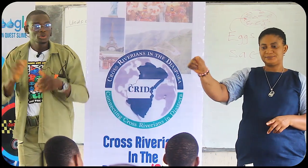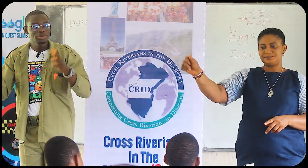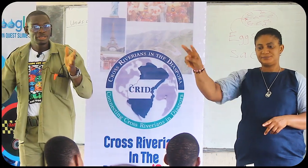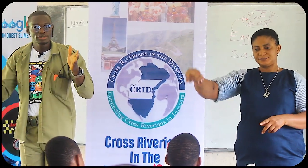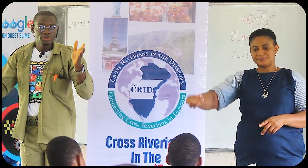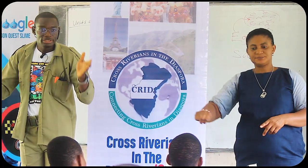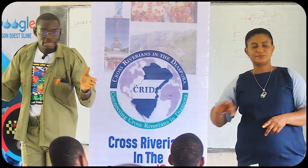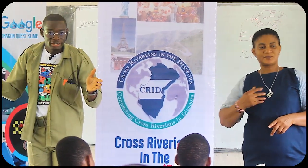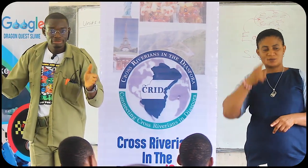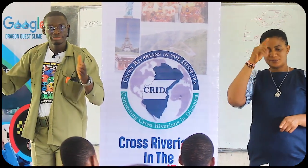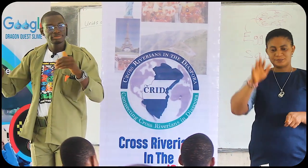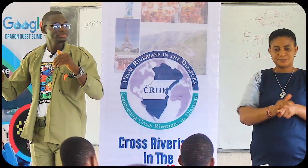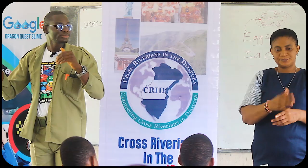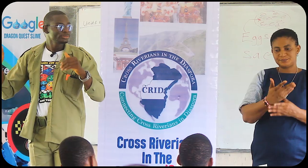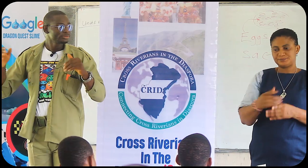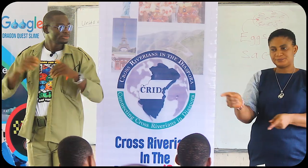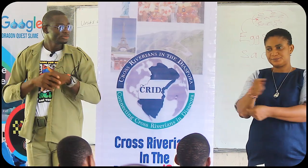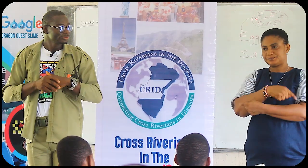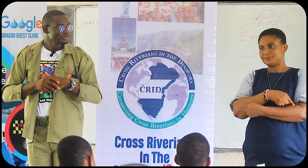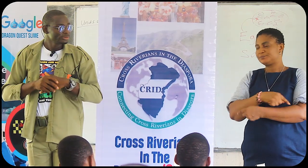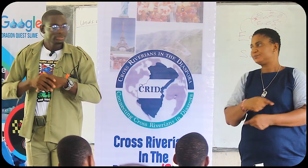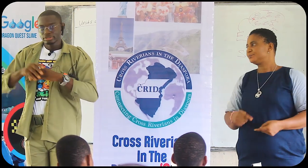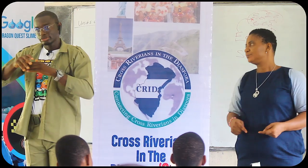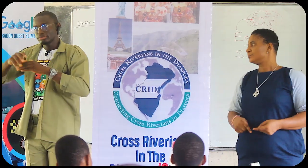And so we believe someday